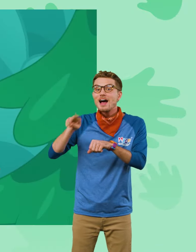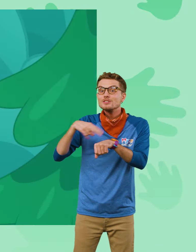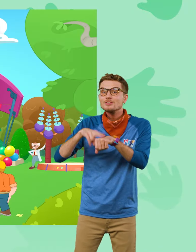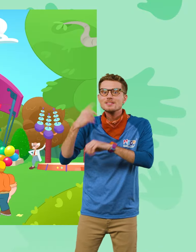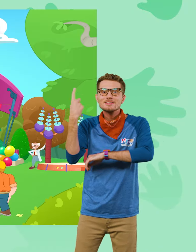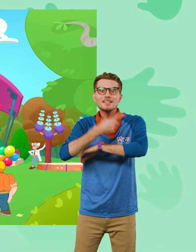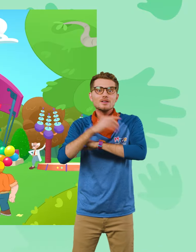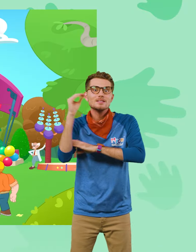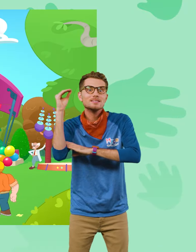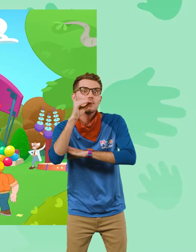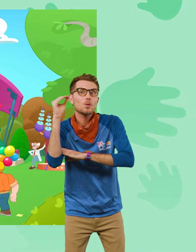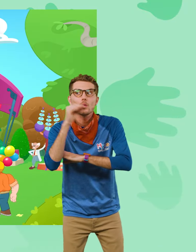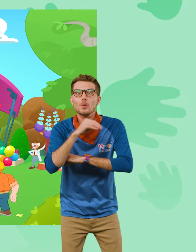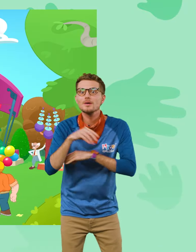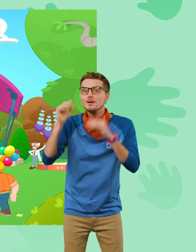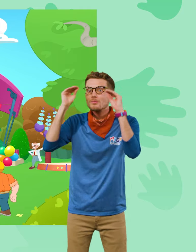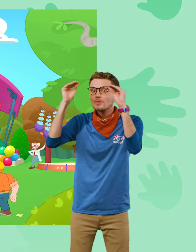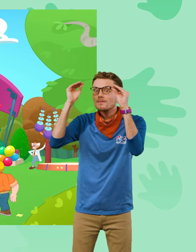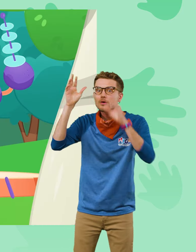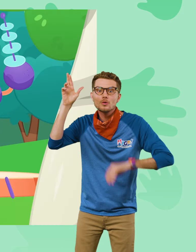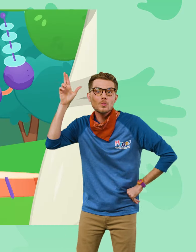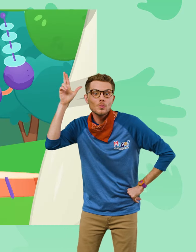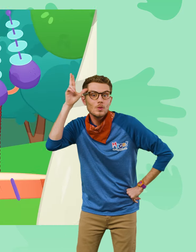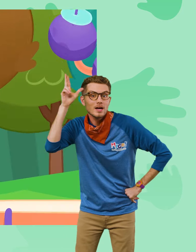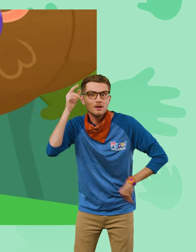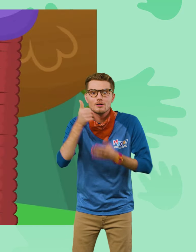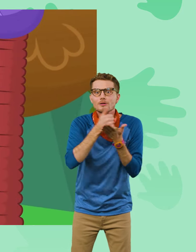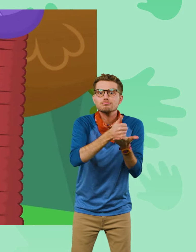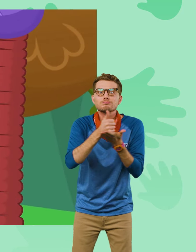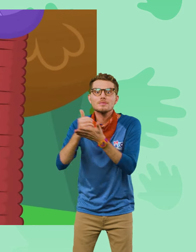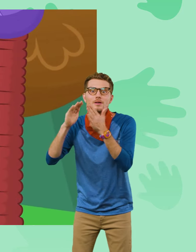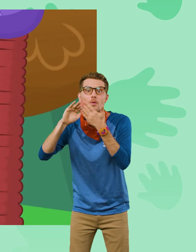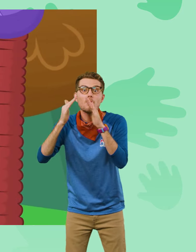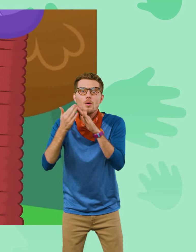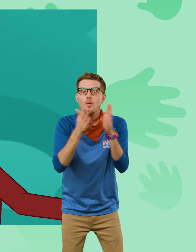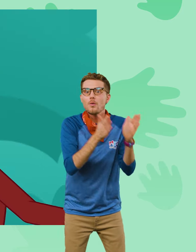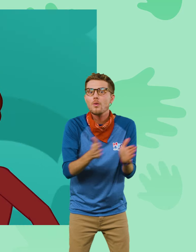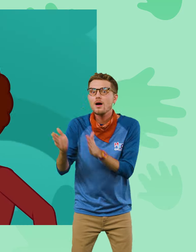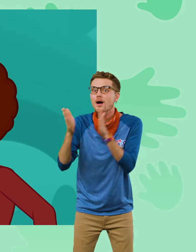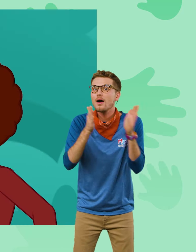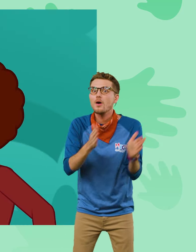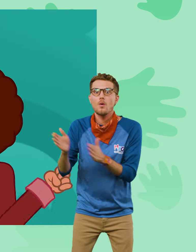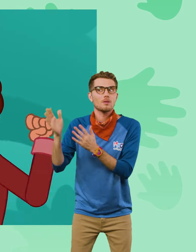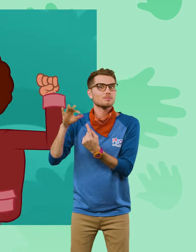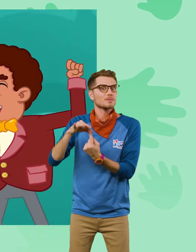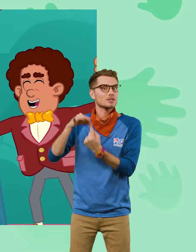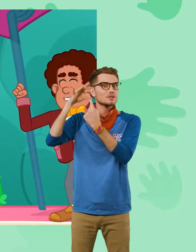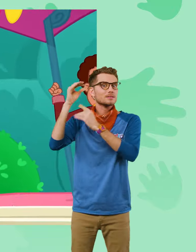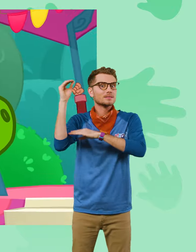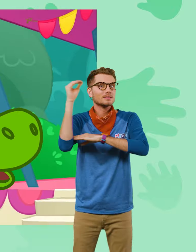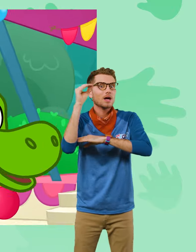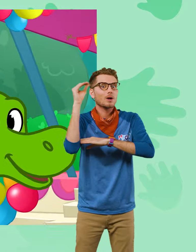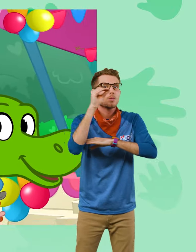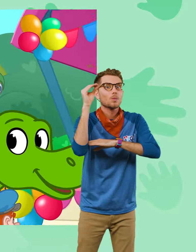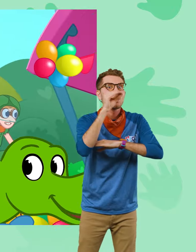The National Day of Dinosaurs! Professor Rashid has helped the city to